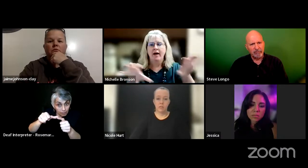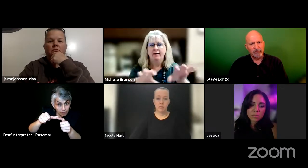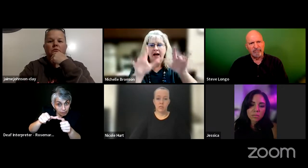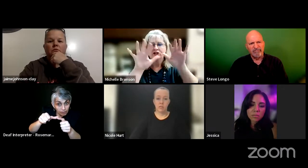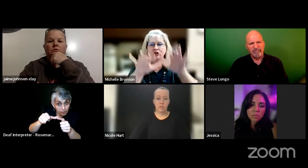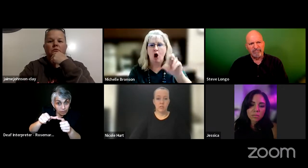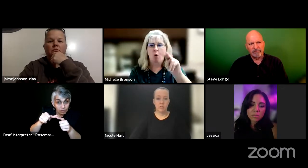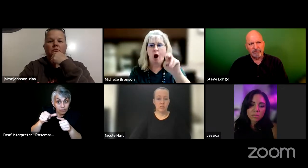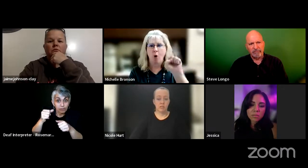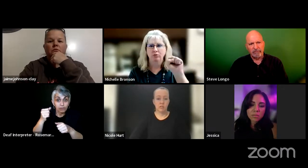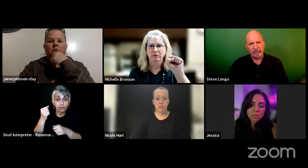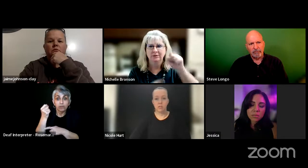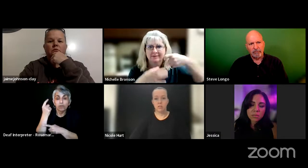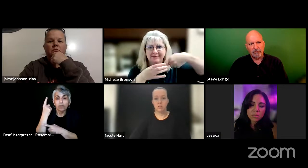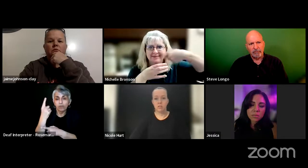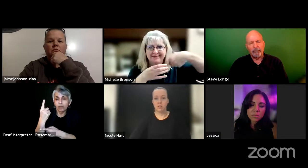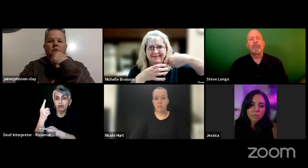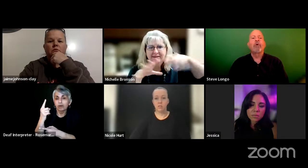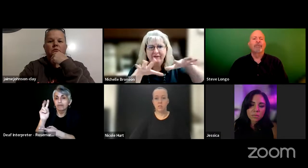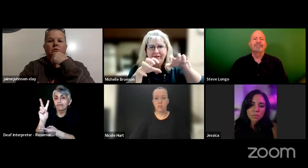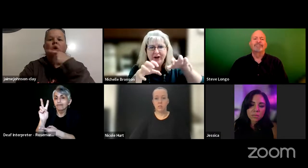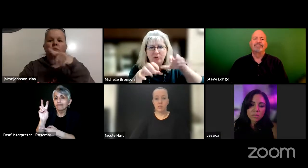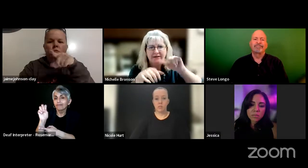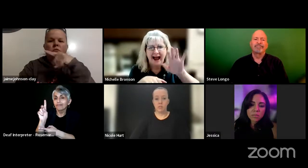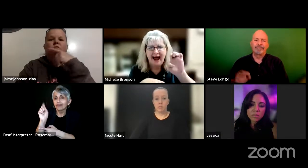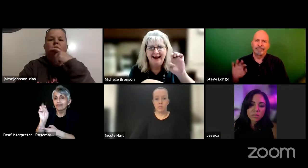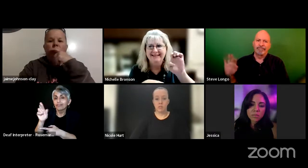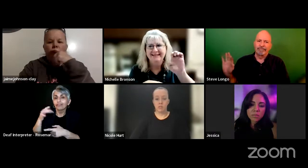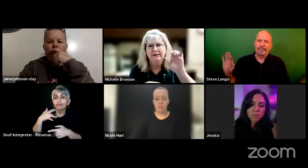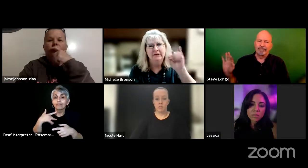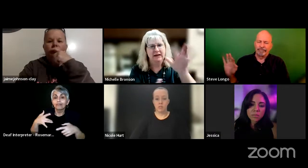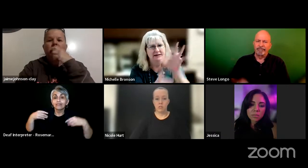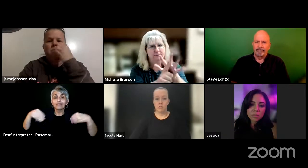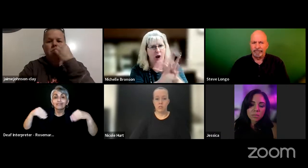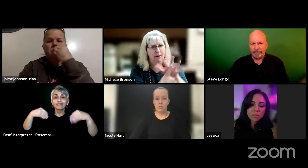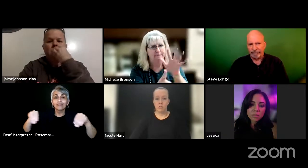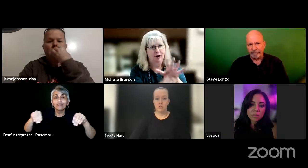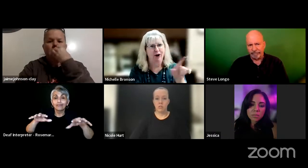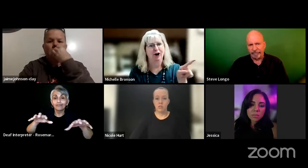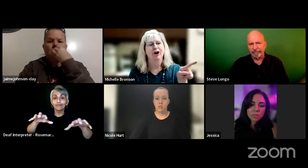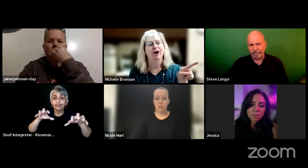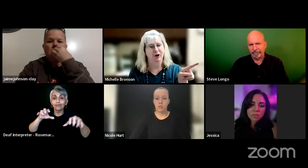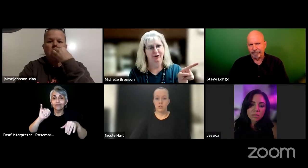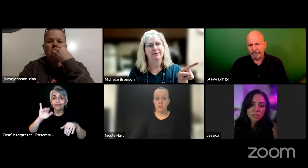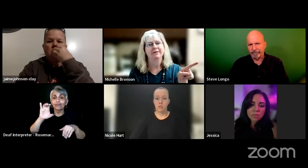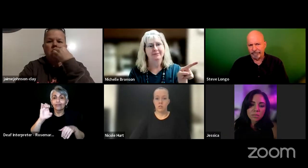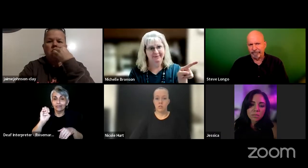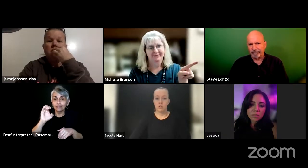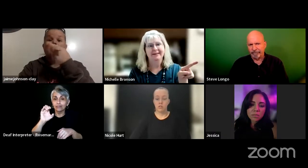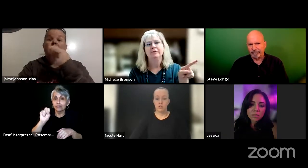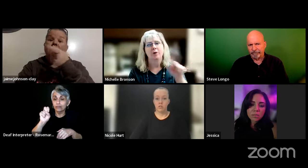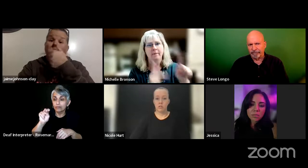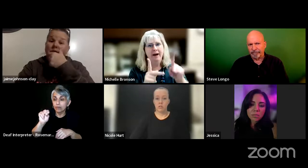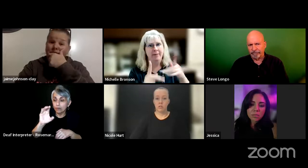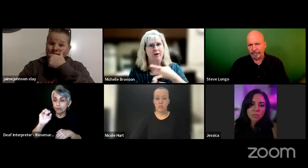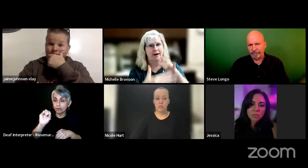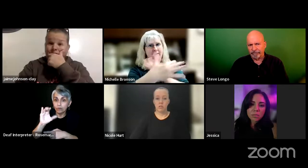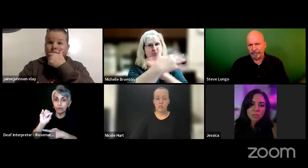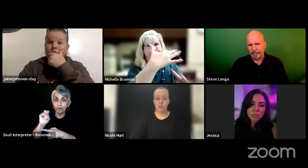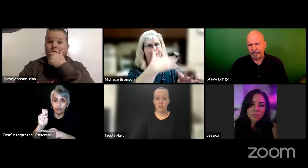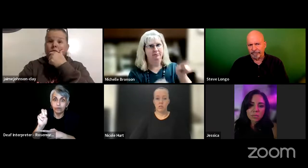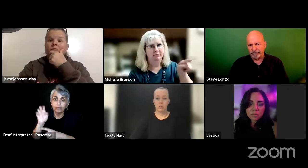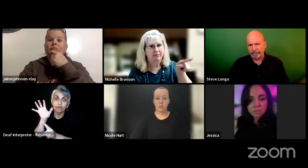do have one vendor that does snow cones. You know, the frozen ice, and they are extremely